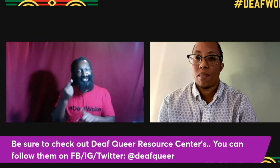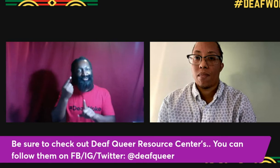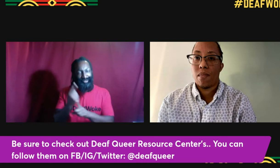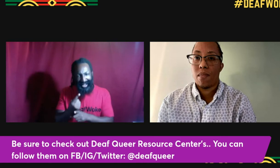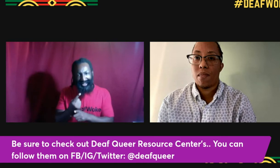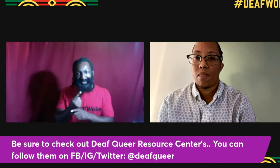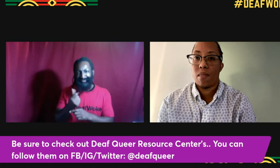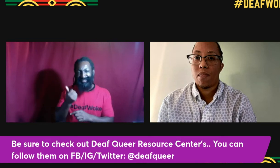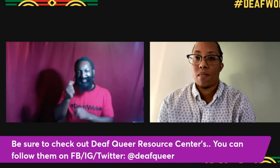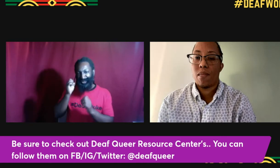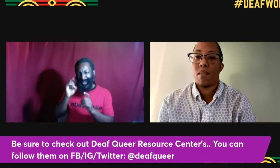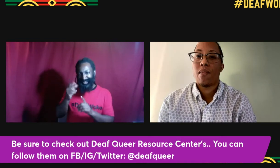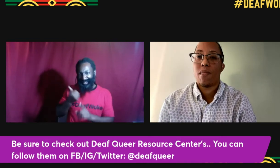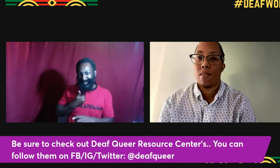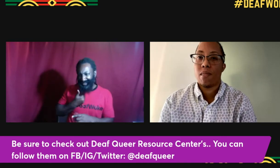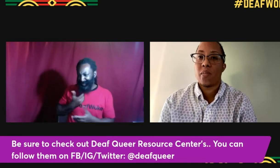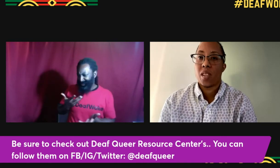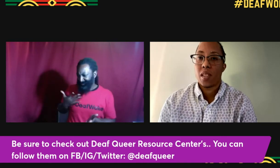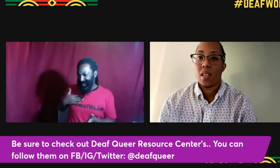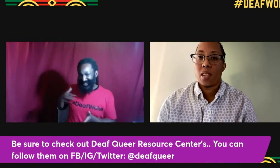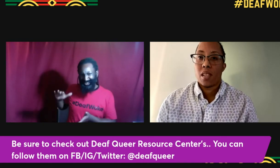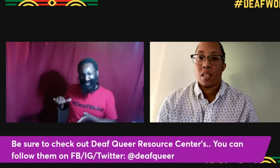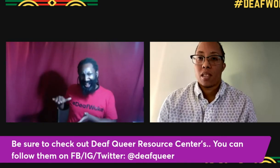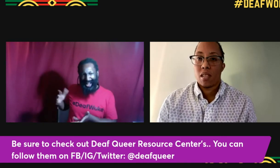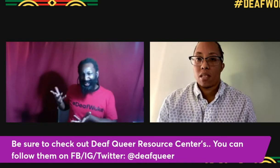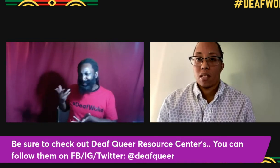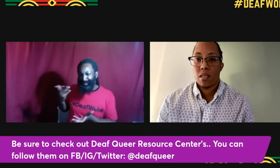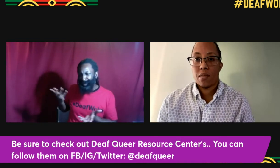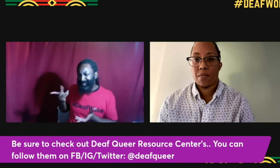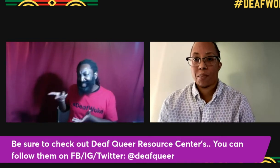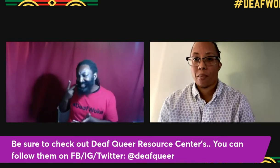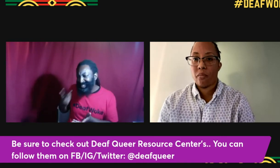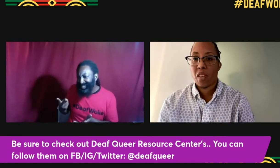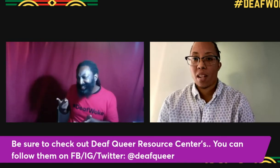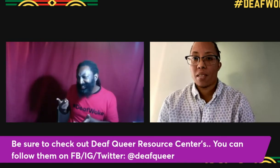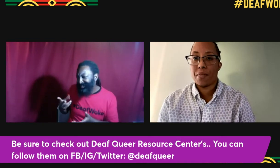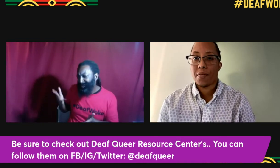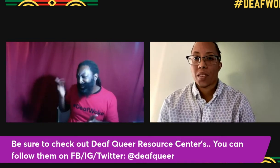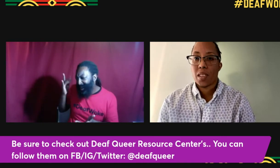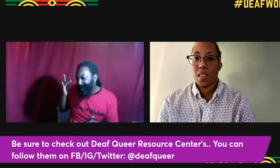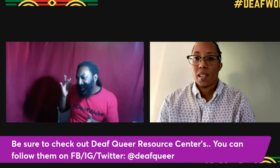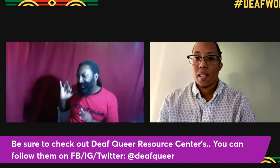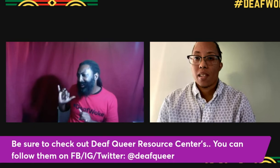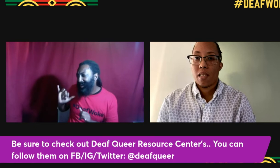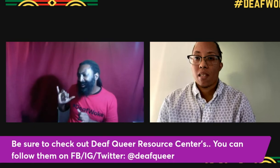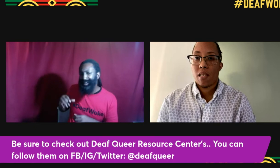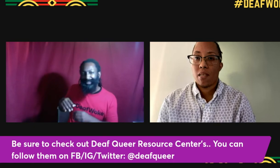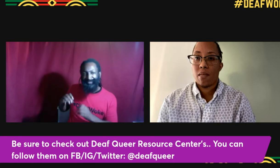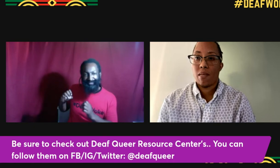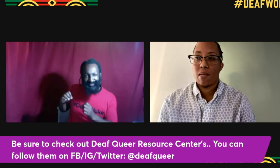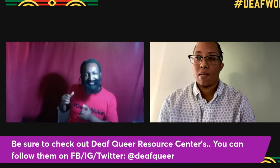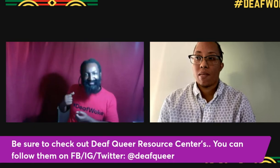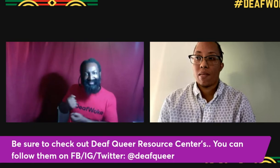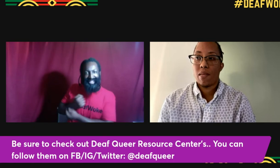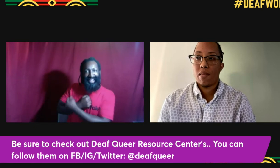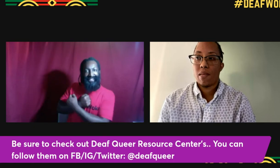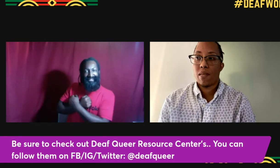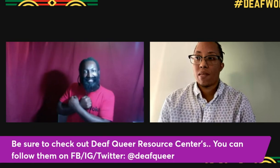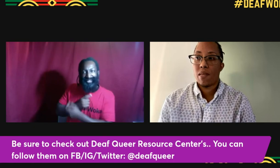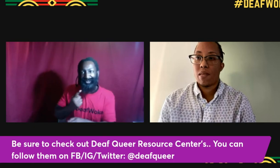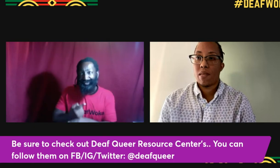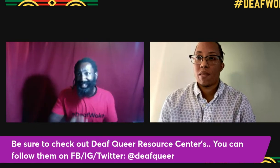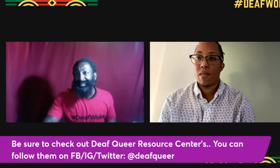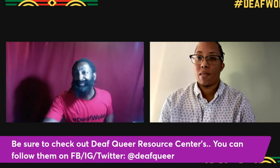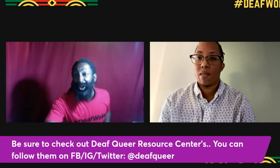I think there was just miseducation. We got to educate ourselves. That's our child. You know, what are they doing? Why